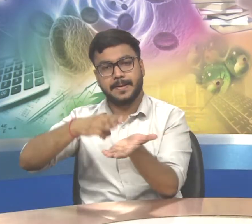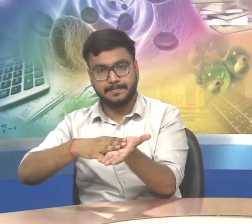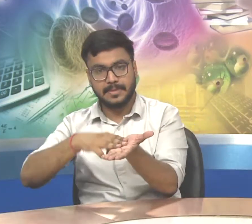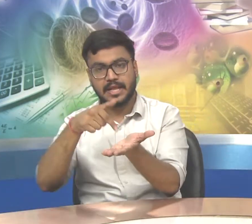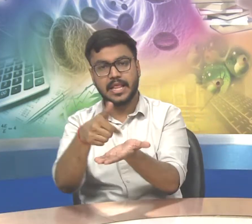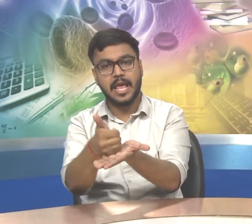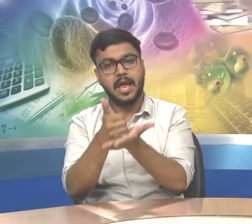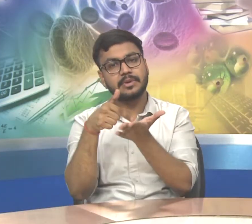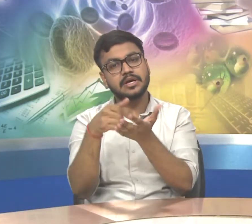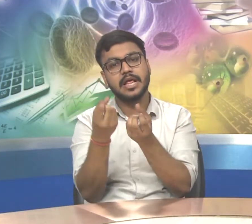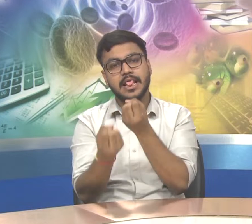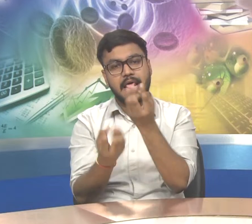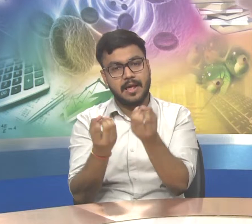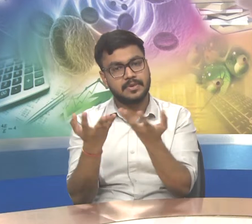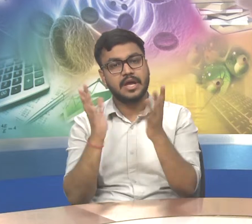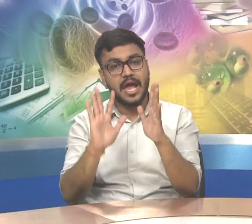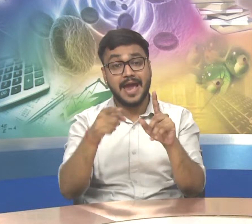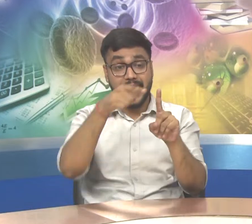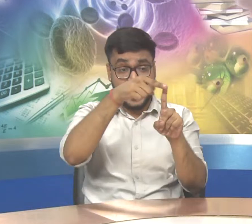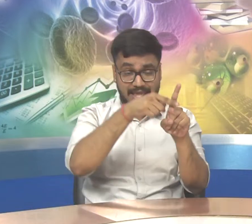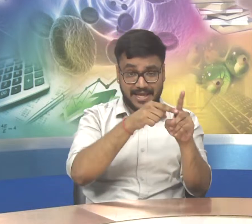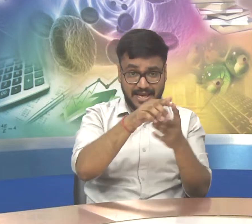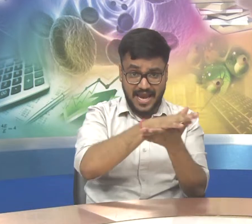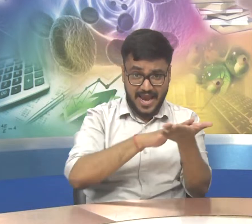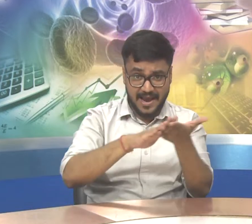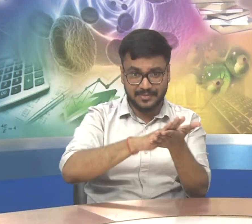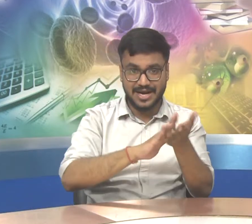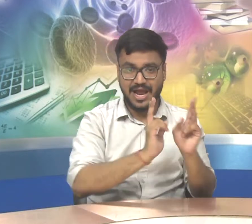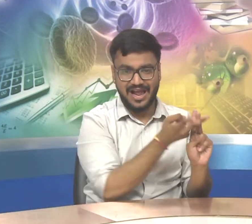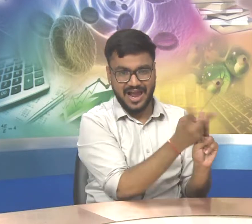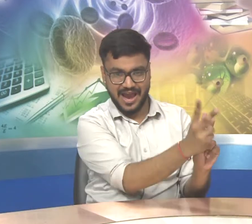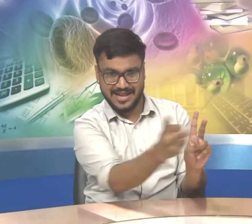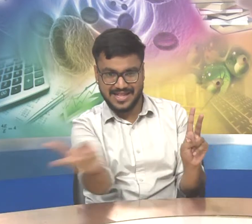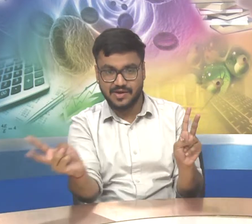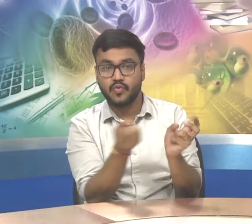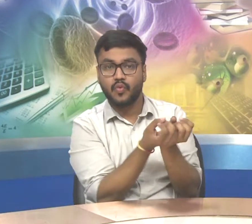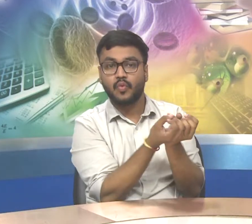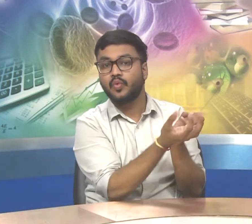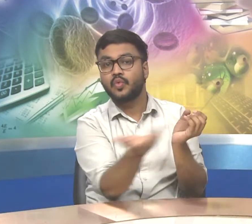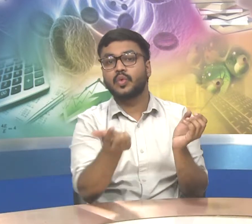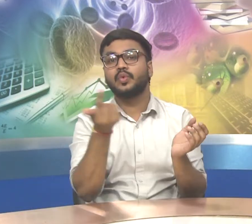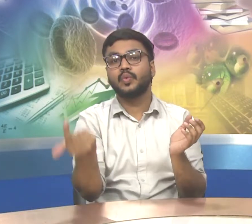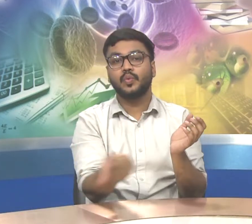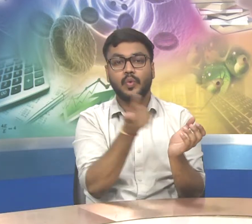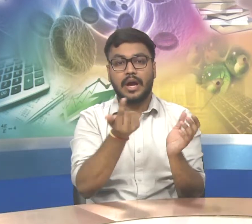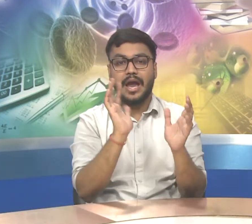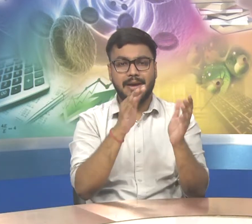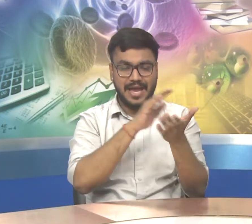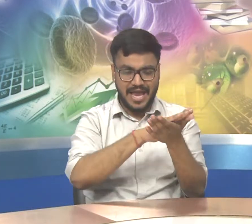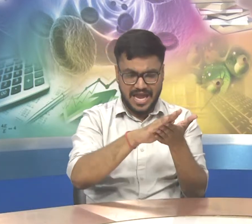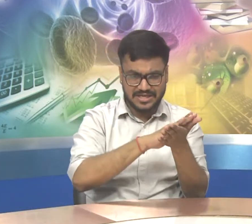of many elements using hydrogen as the reference.